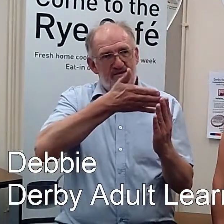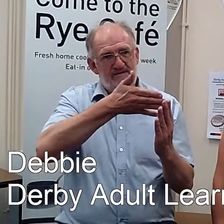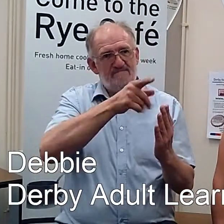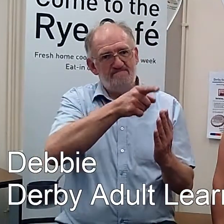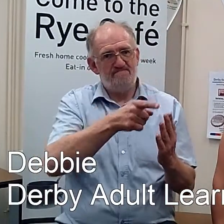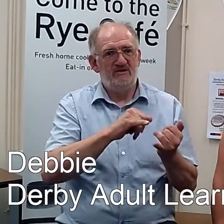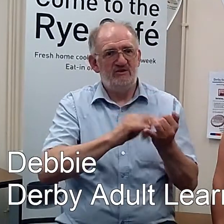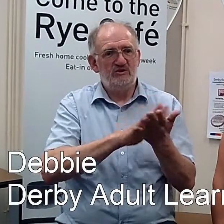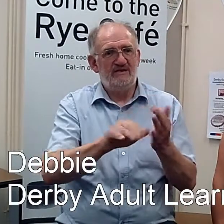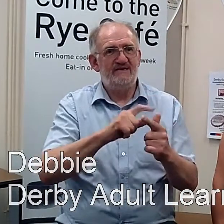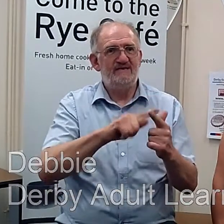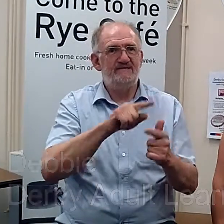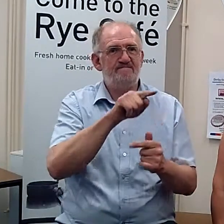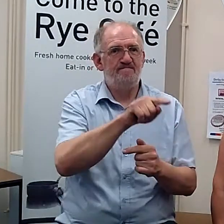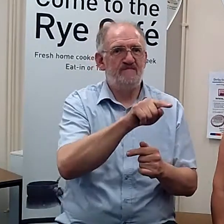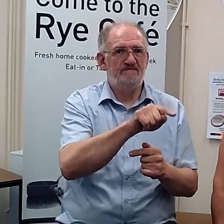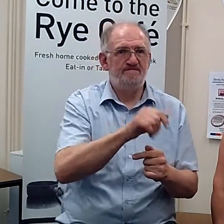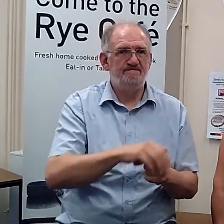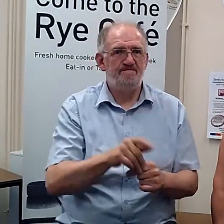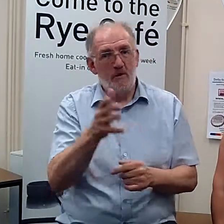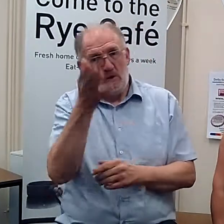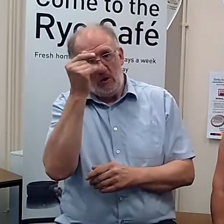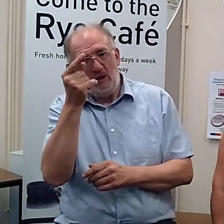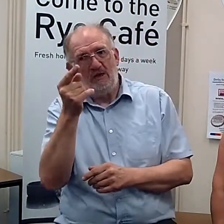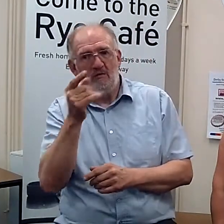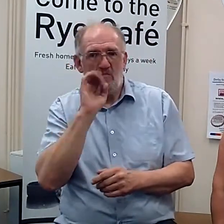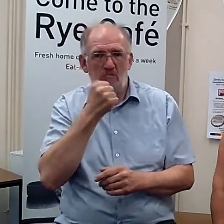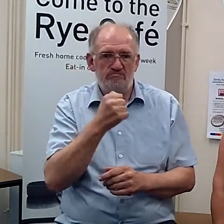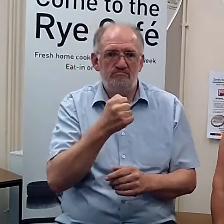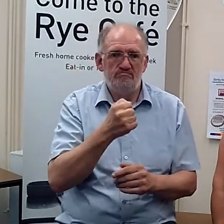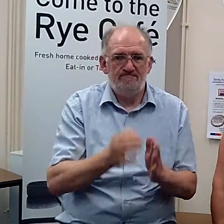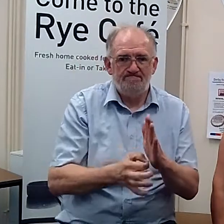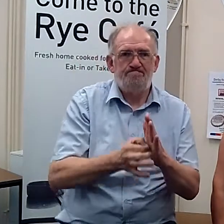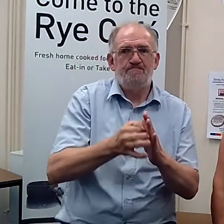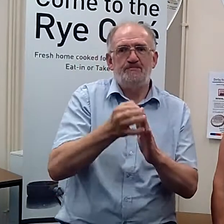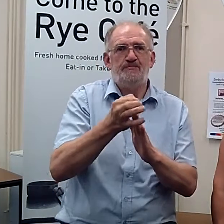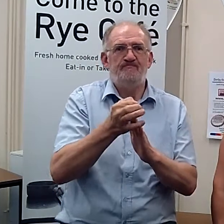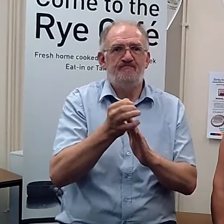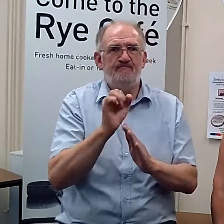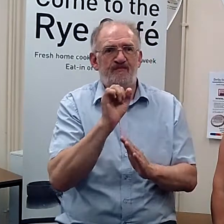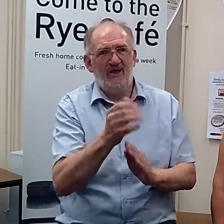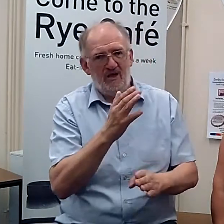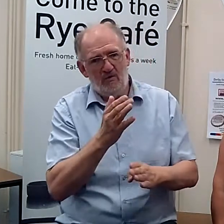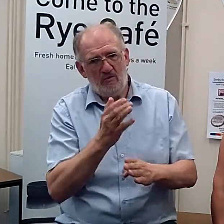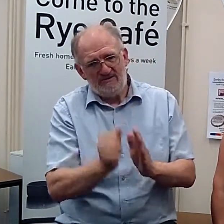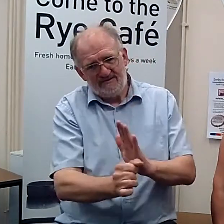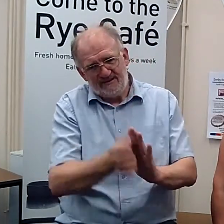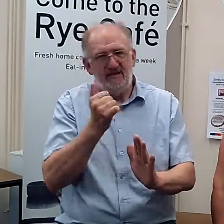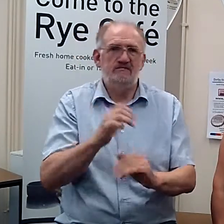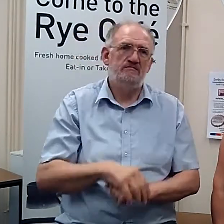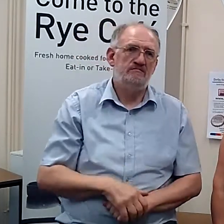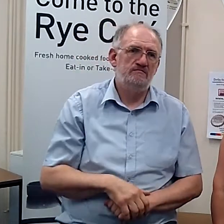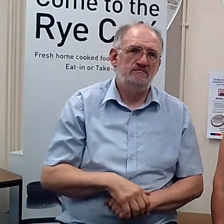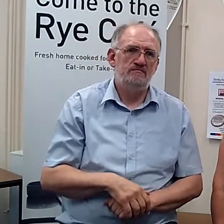Our aims for the scheme were that learners would have improved their skills, gained some qualifications, taken part